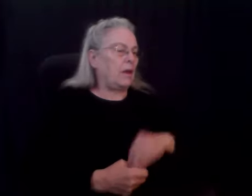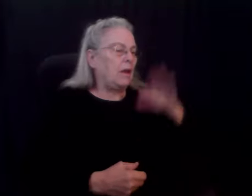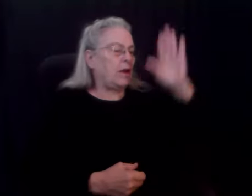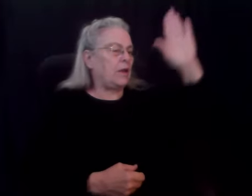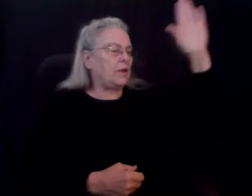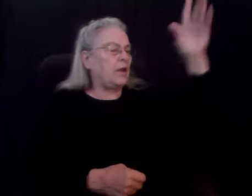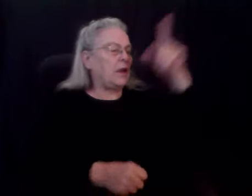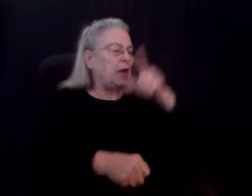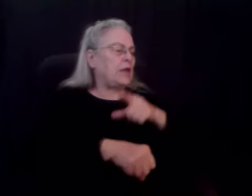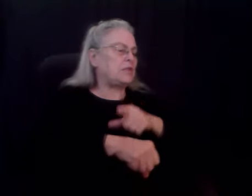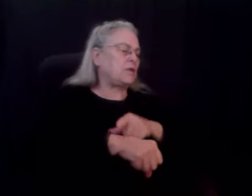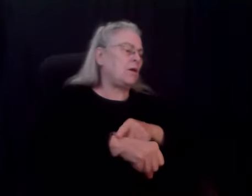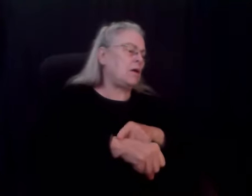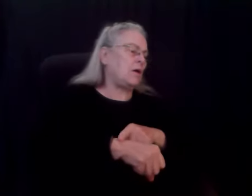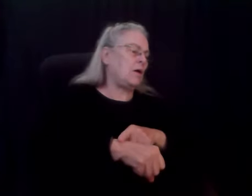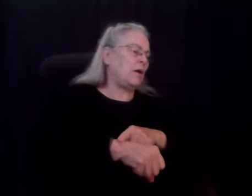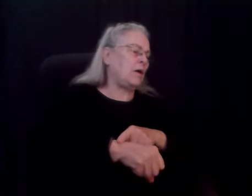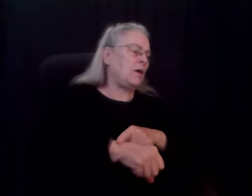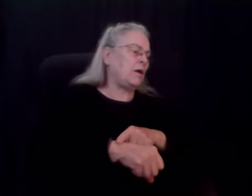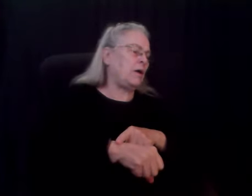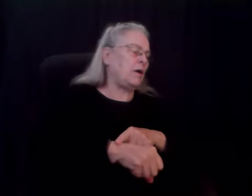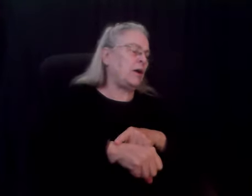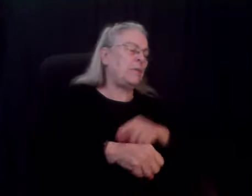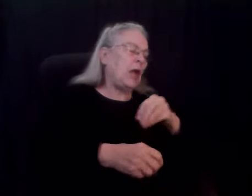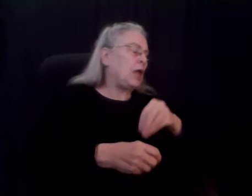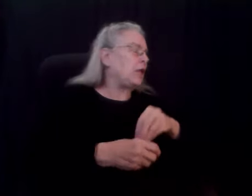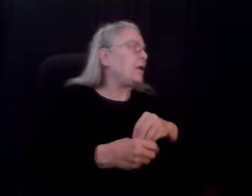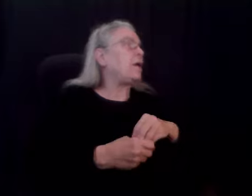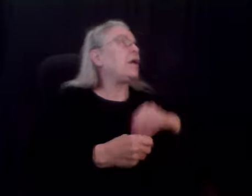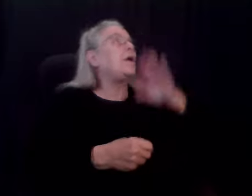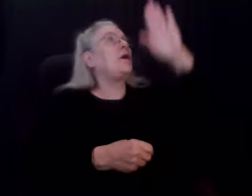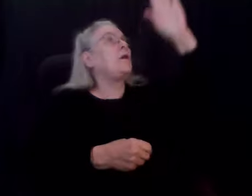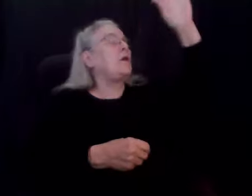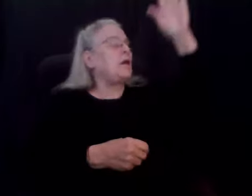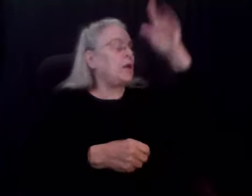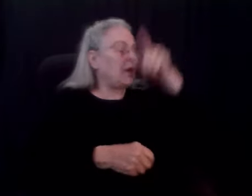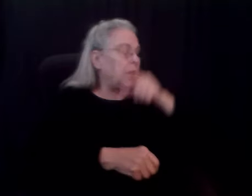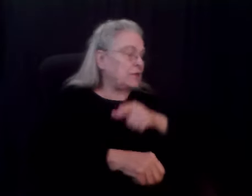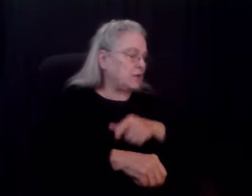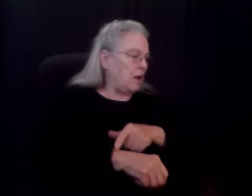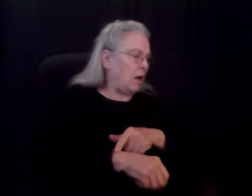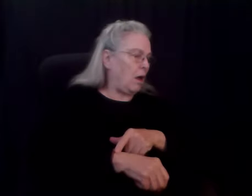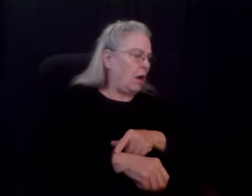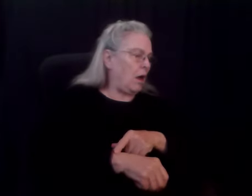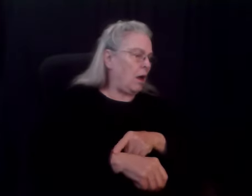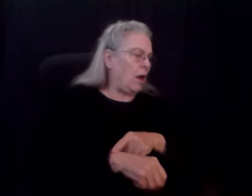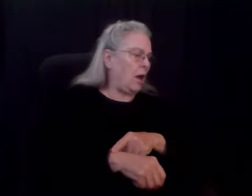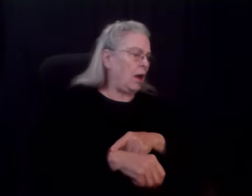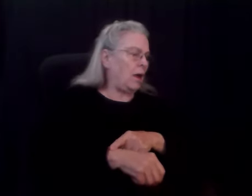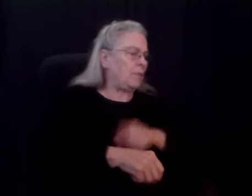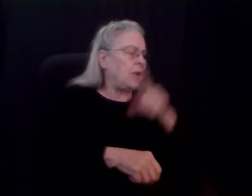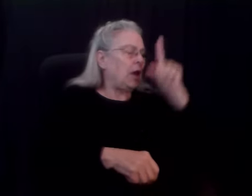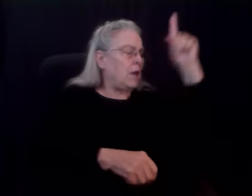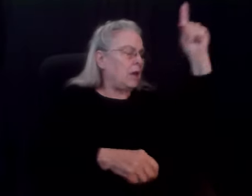In His time, in His time,